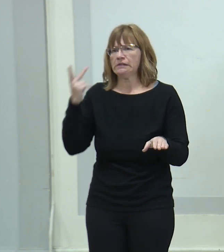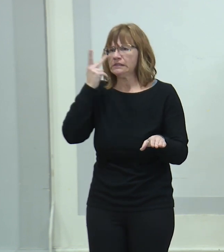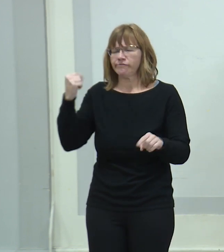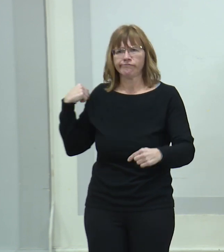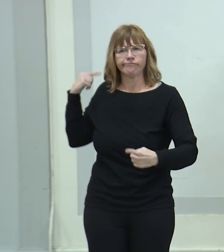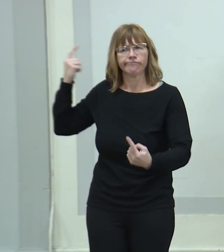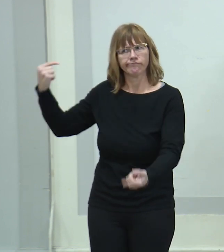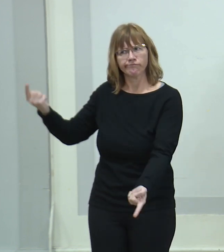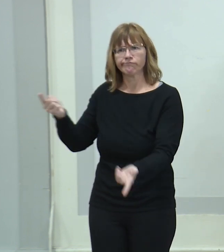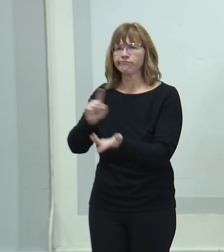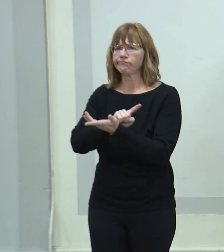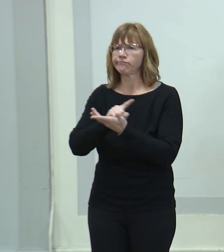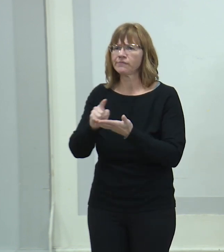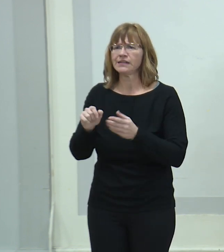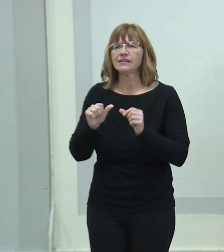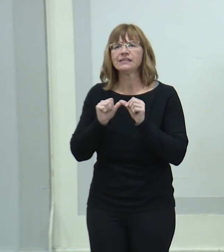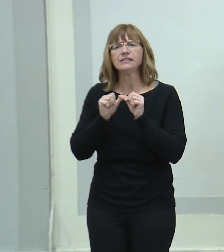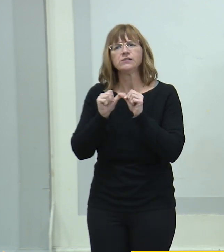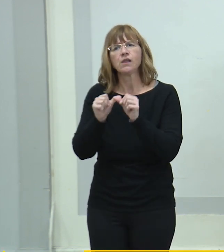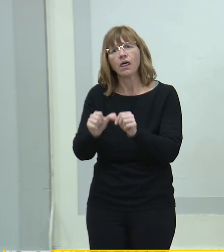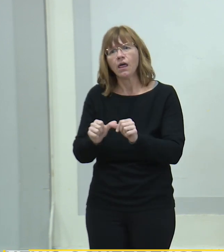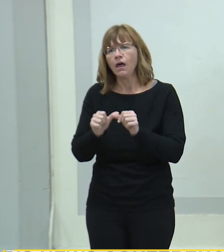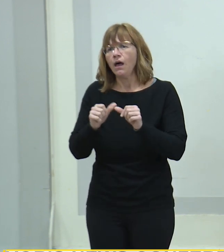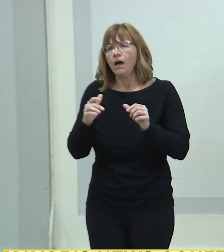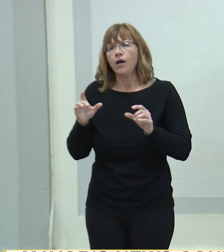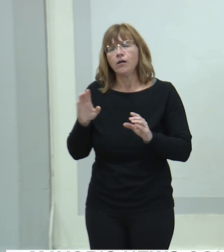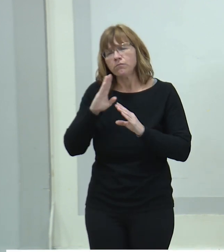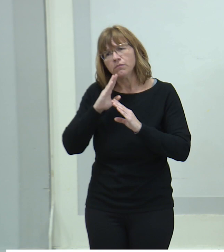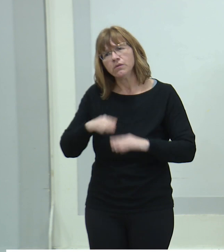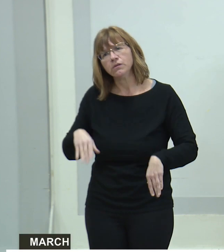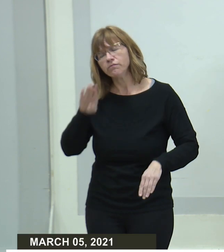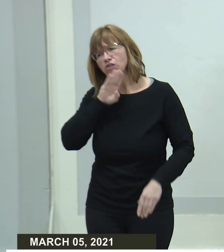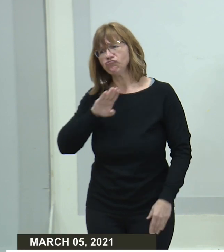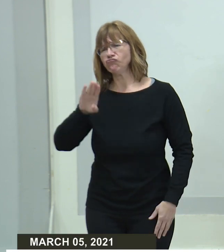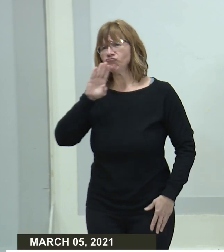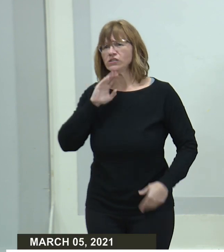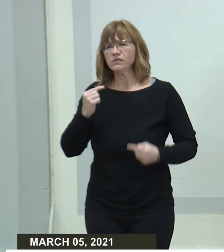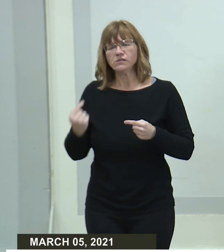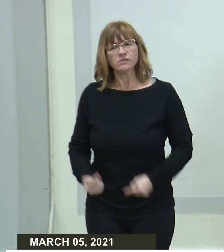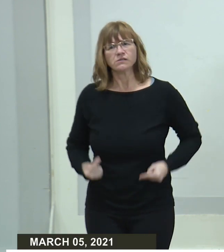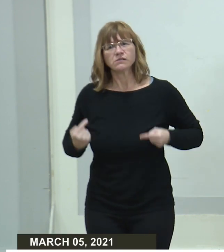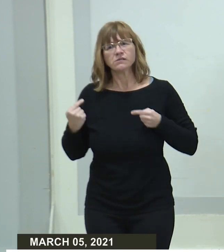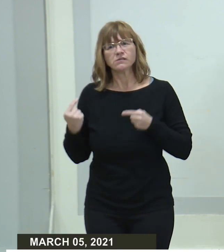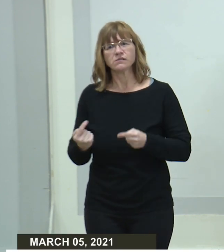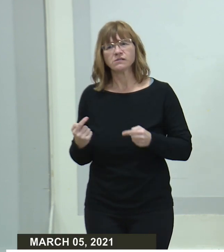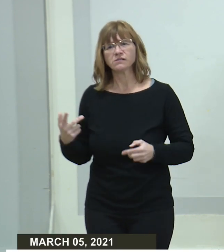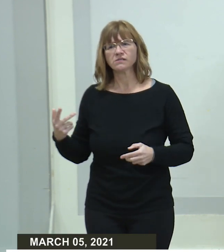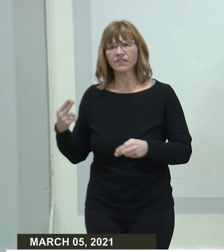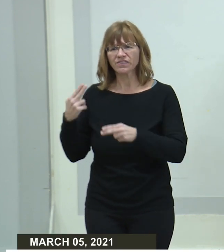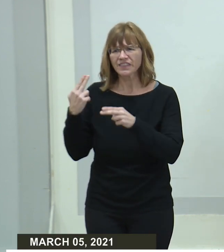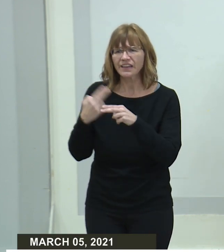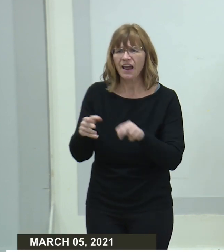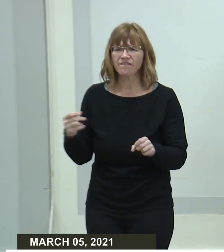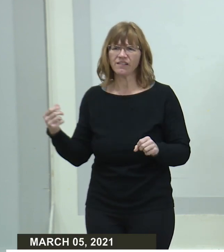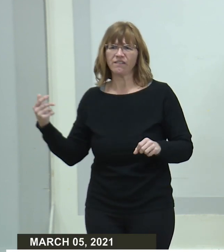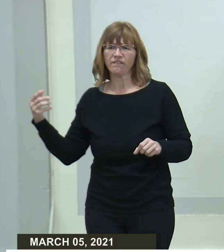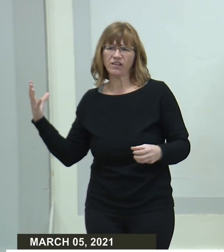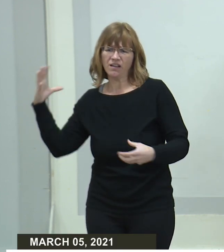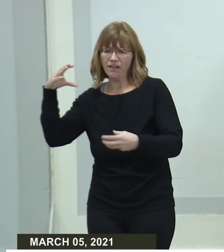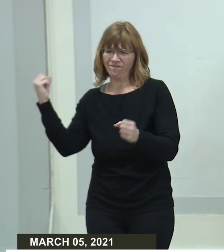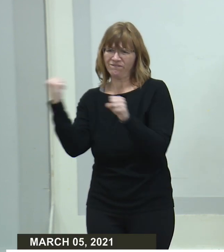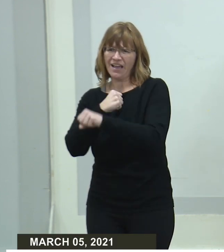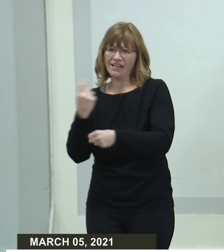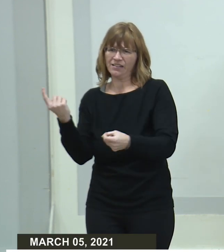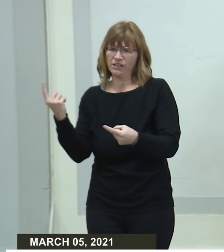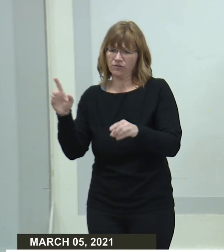continues to be extremely frustrating. These incidents of gun violence involving our children are not just shocking, but